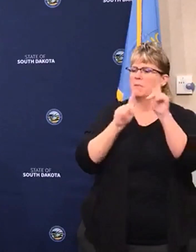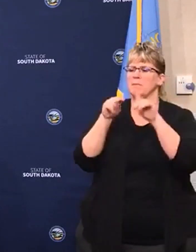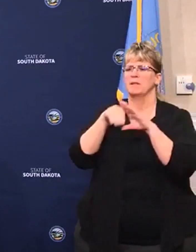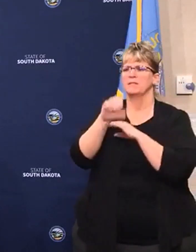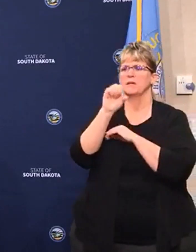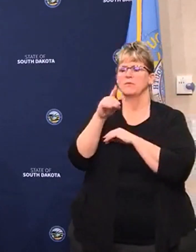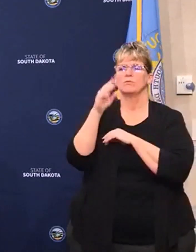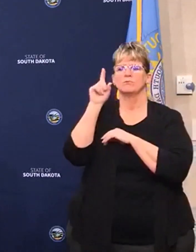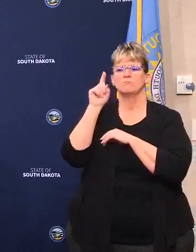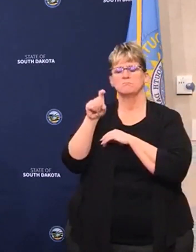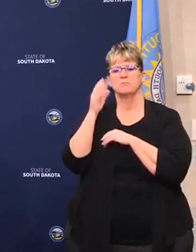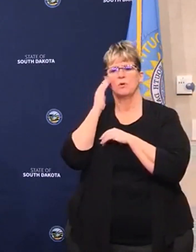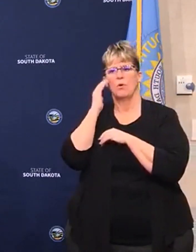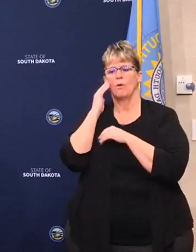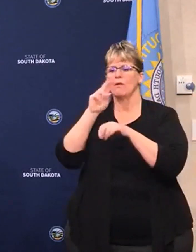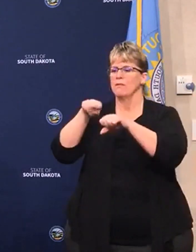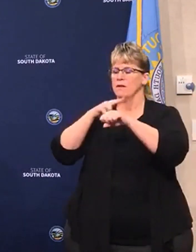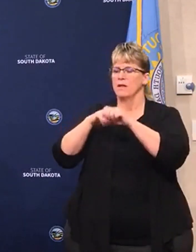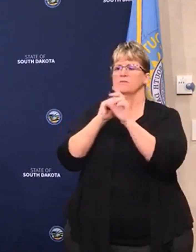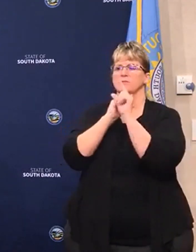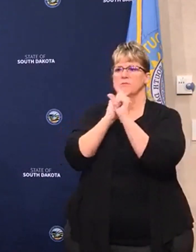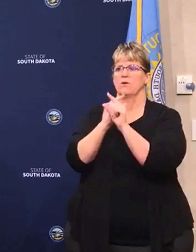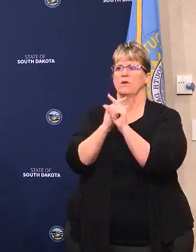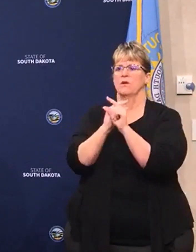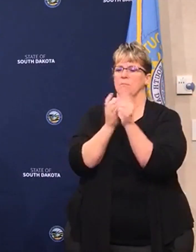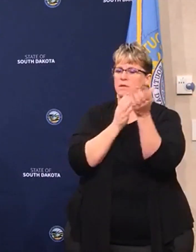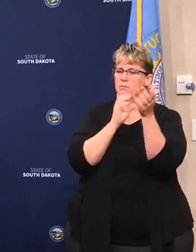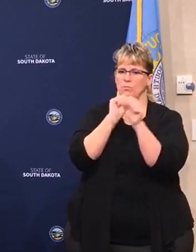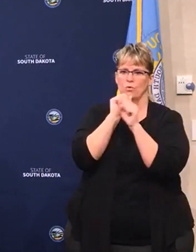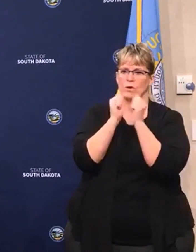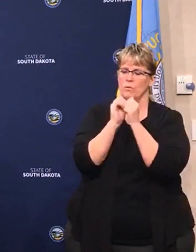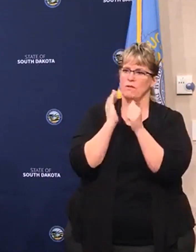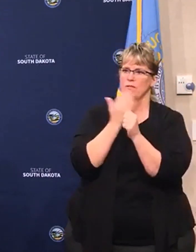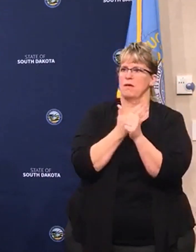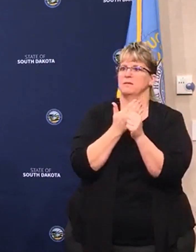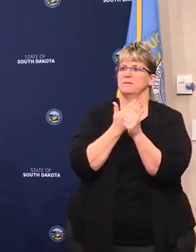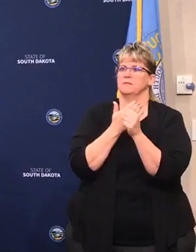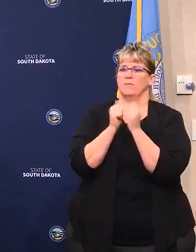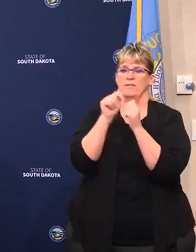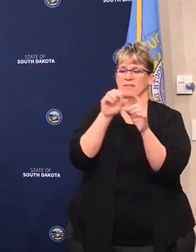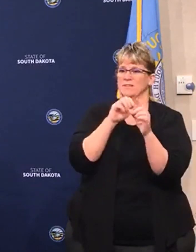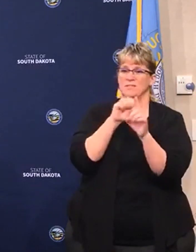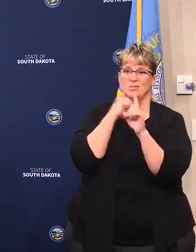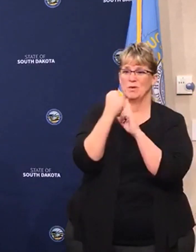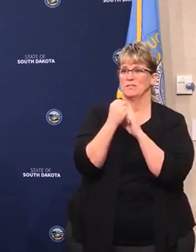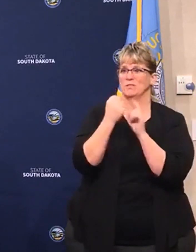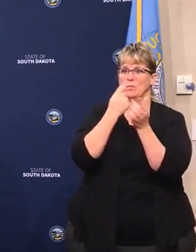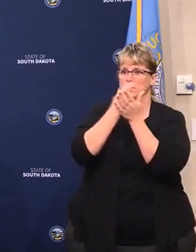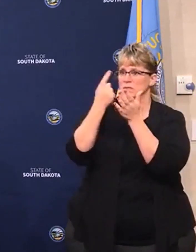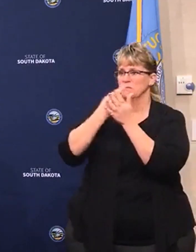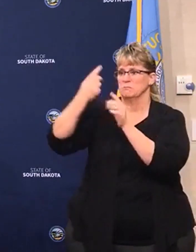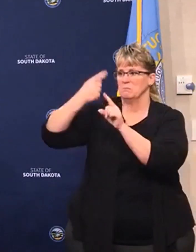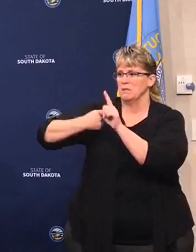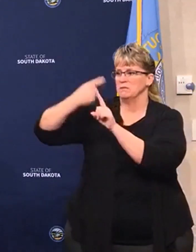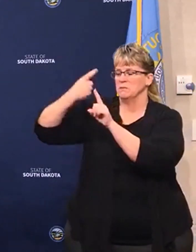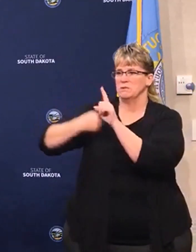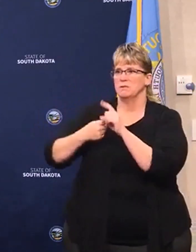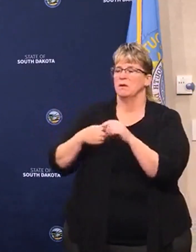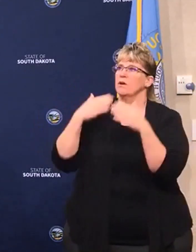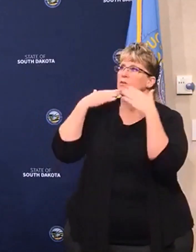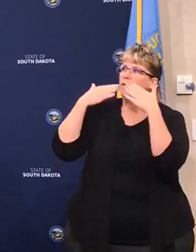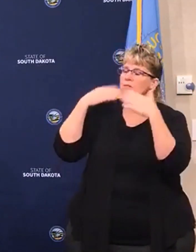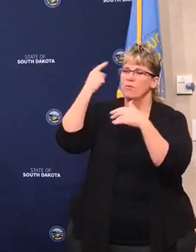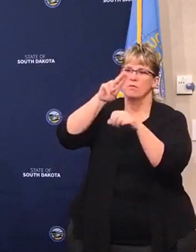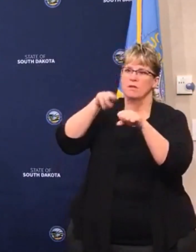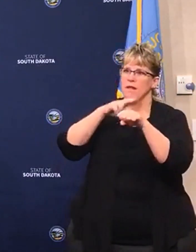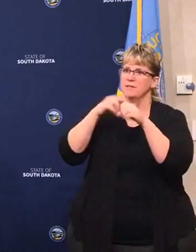be well aware that our National Guard have been serving us through this situation for weeks and months already. And we're incredibly grateful for